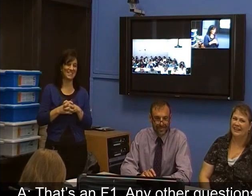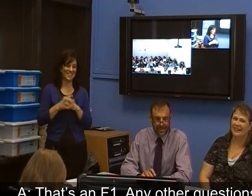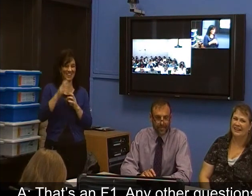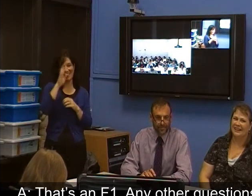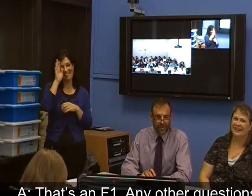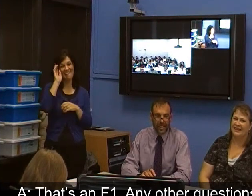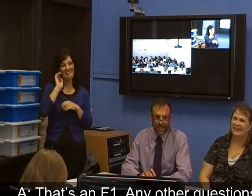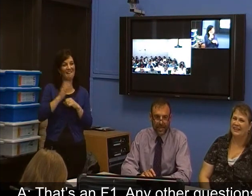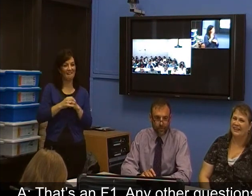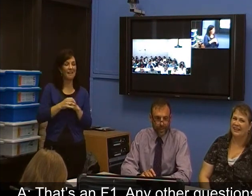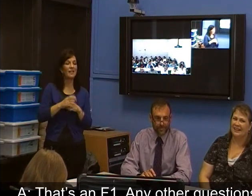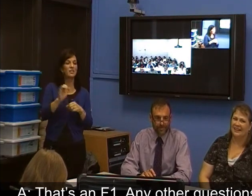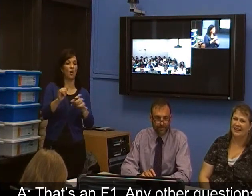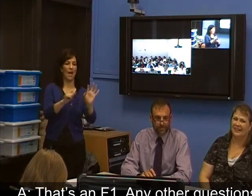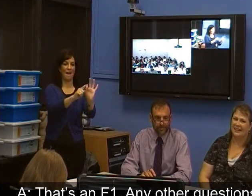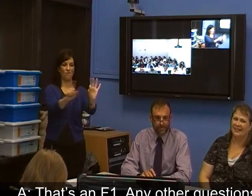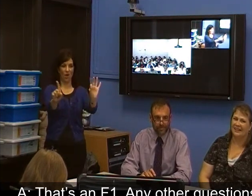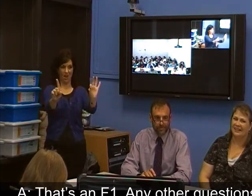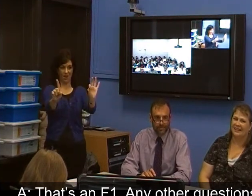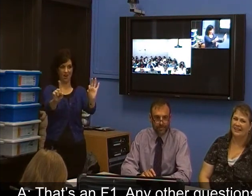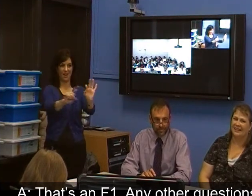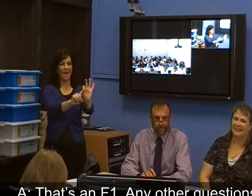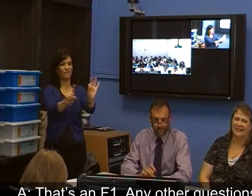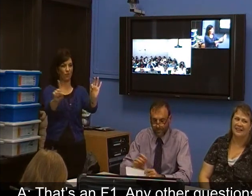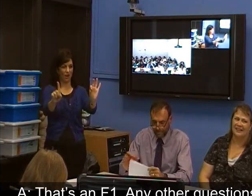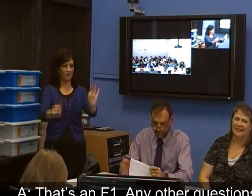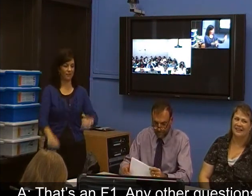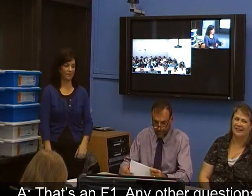student. That's an F1.